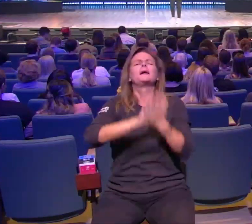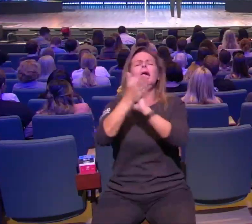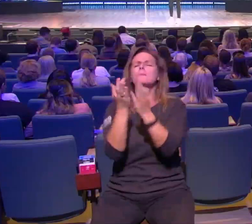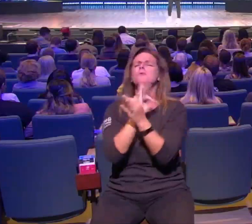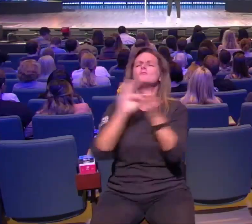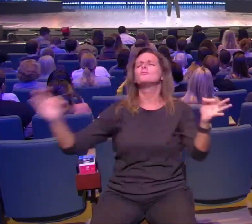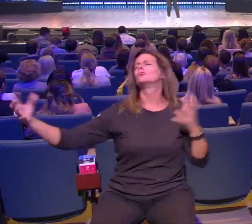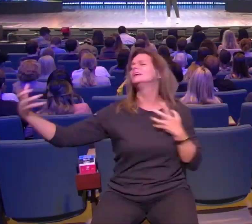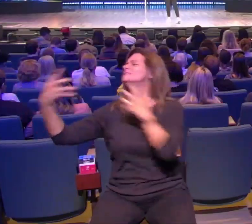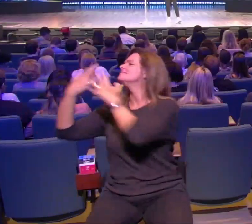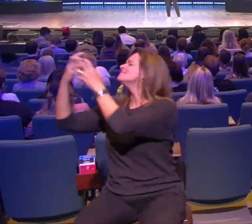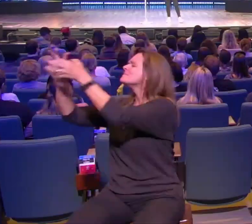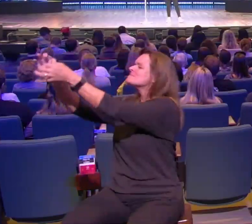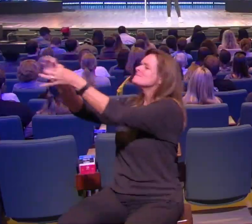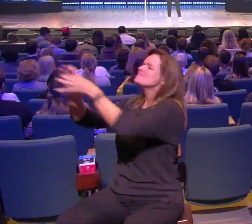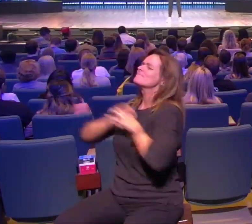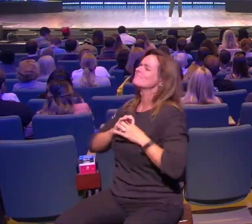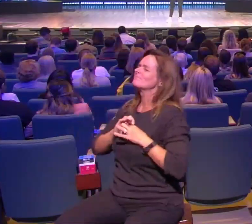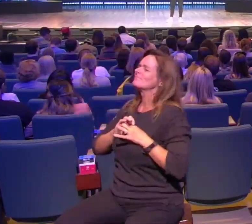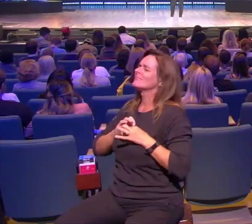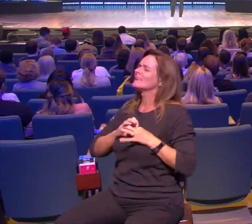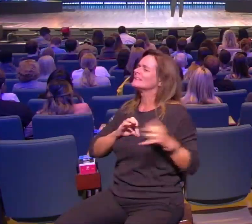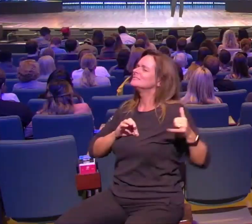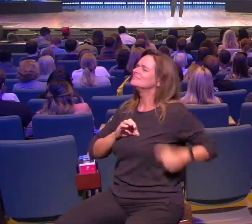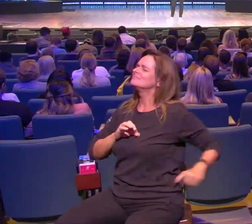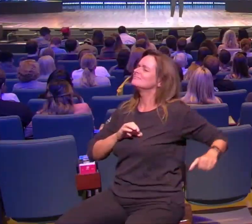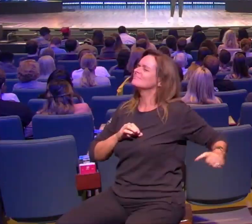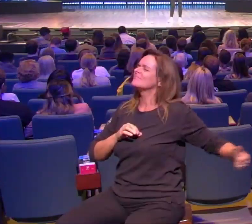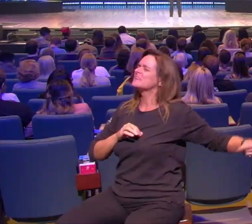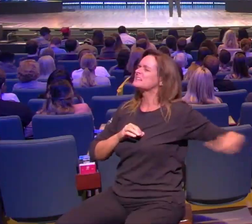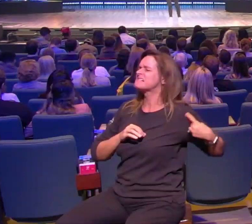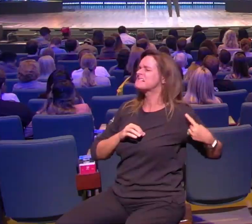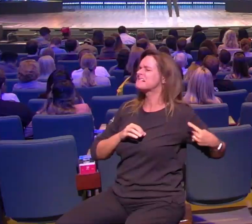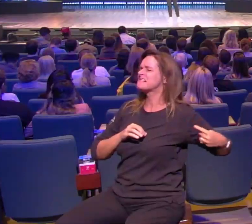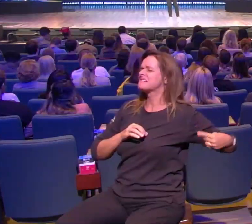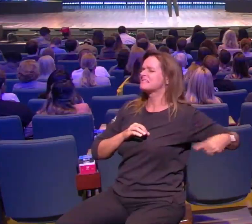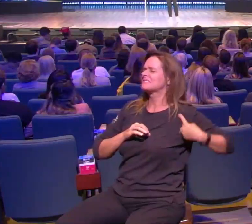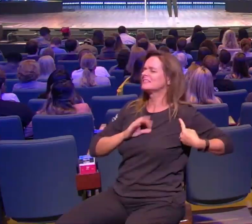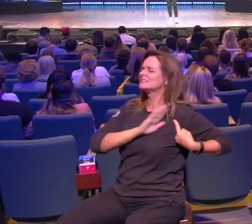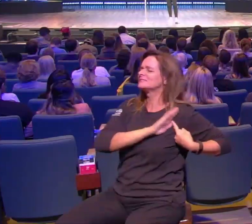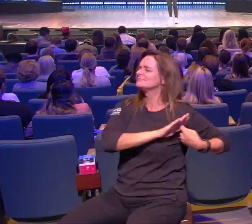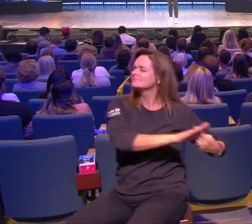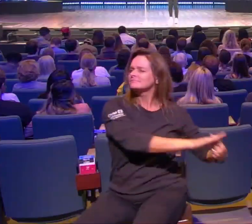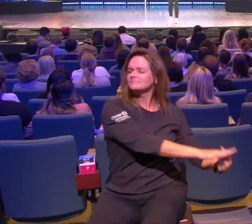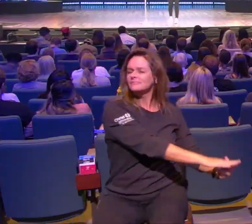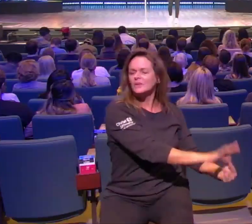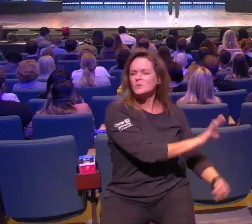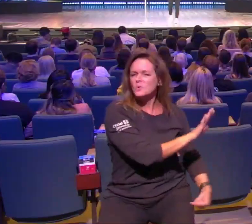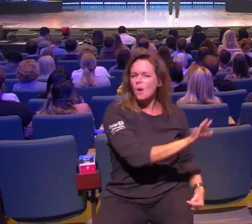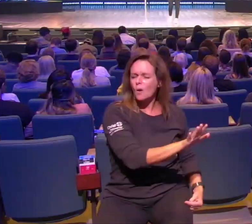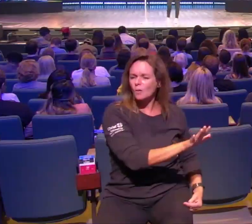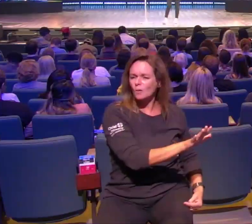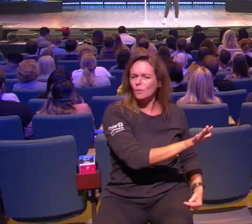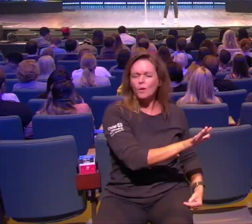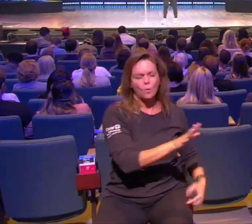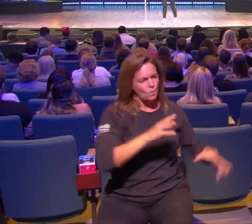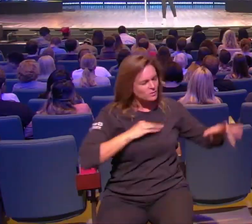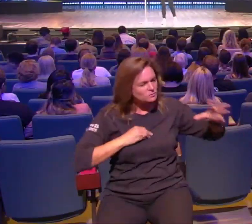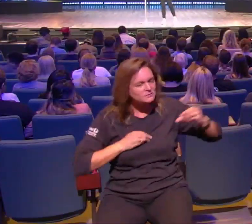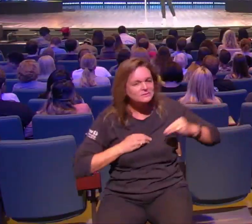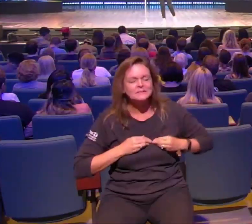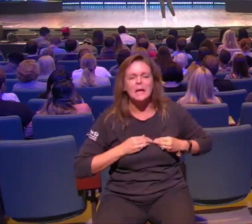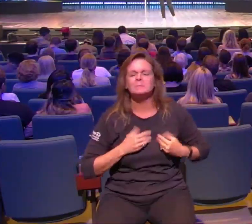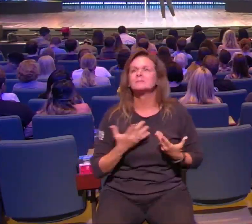no longer gonna stand aside and watch the next generation be taken out and gripped